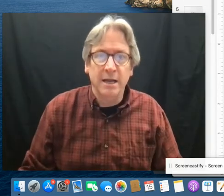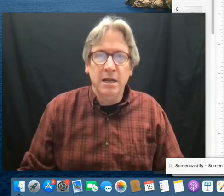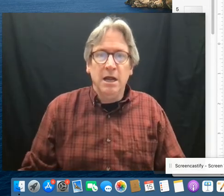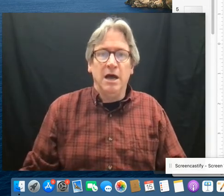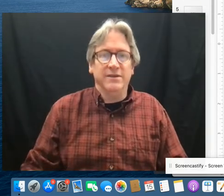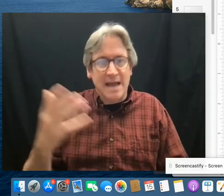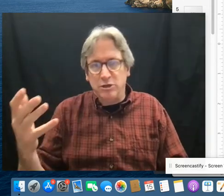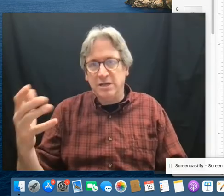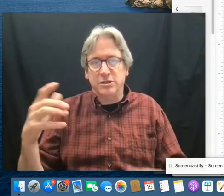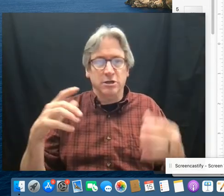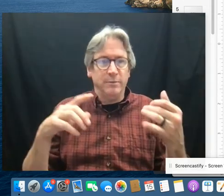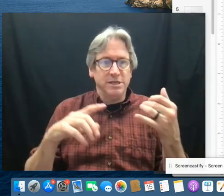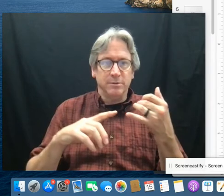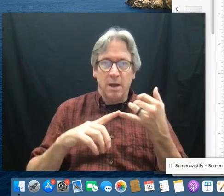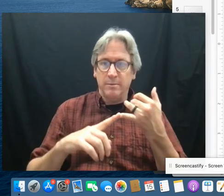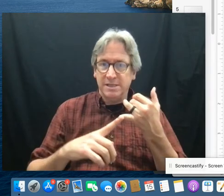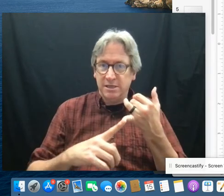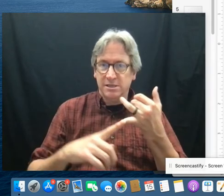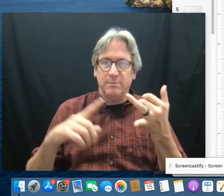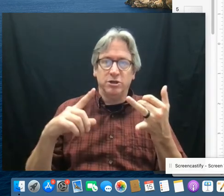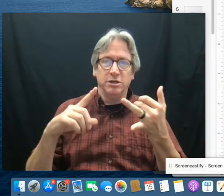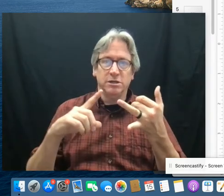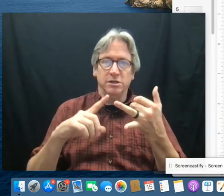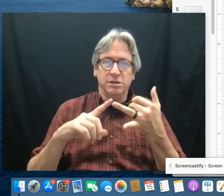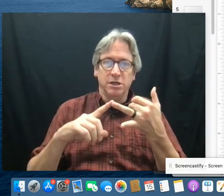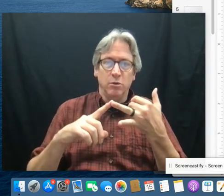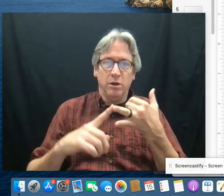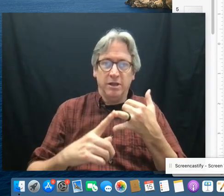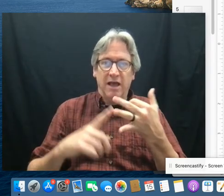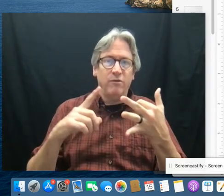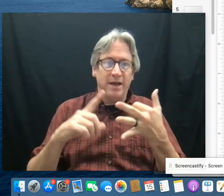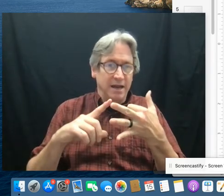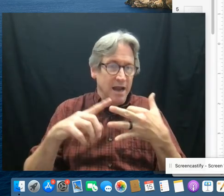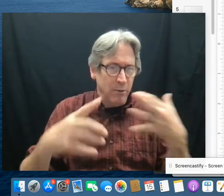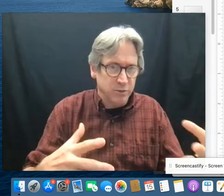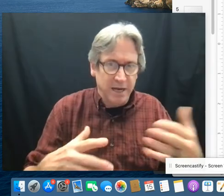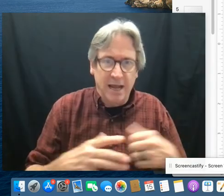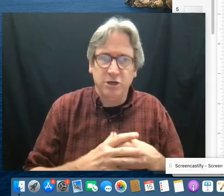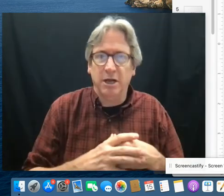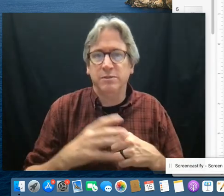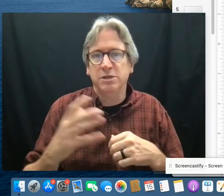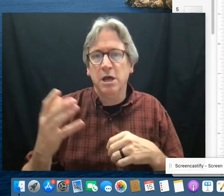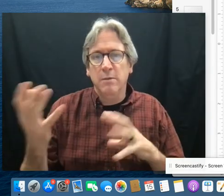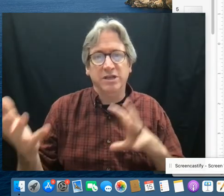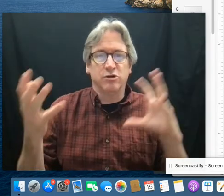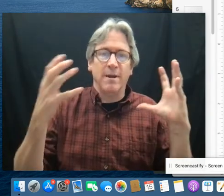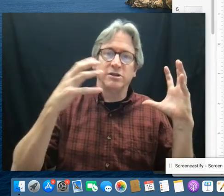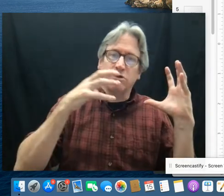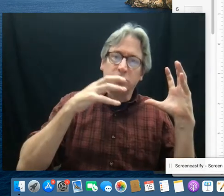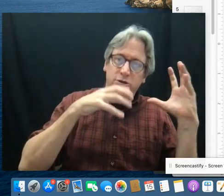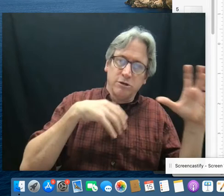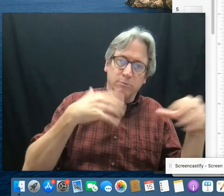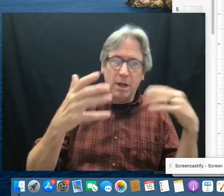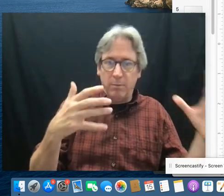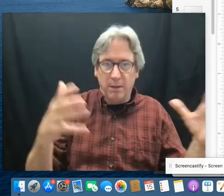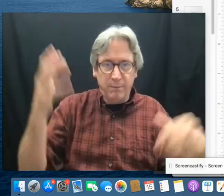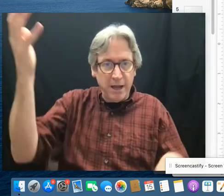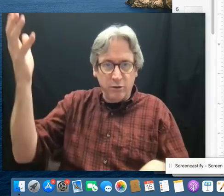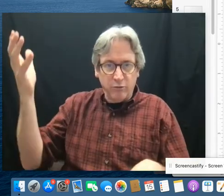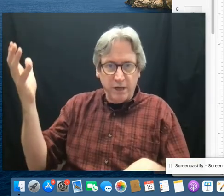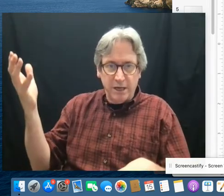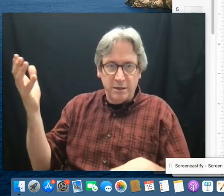got the snapshots are going to be some common misconceptions, the alphabet and how we treat hand shapes, basic grammatic structure, blah,